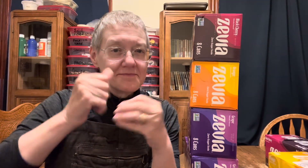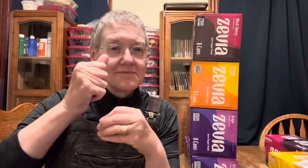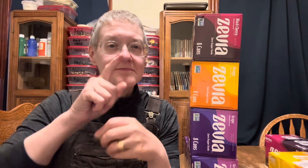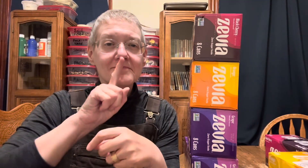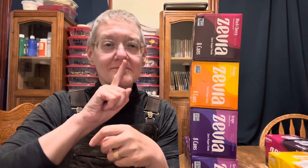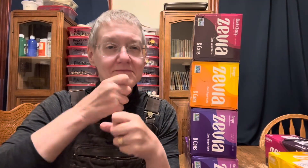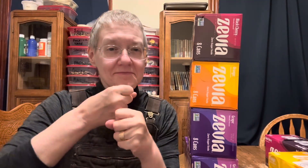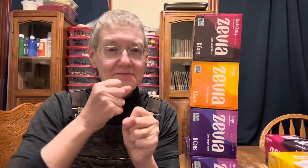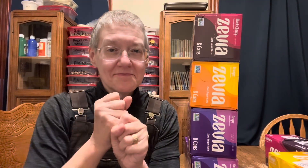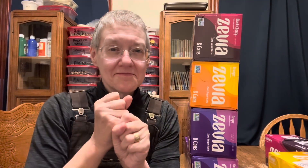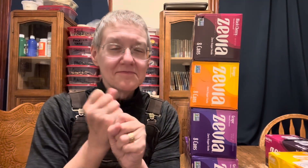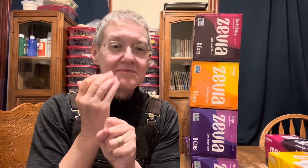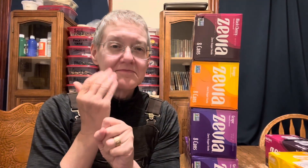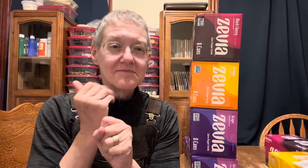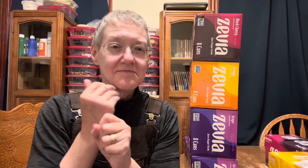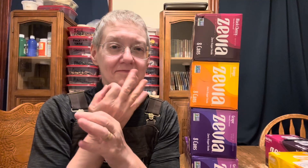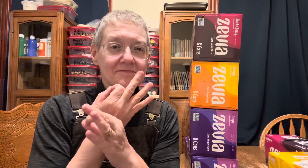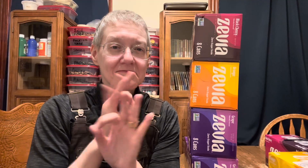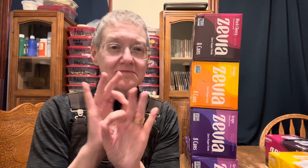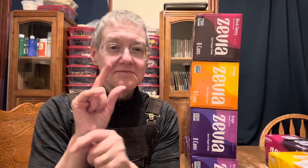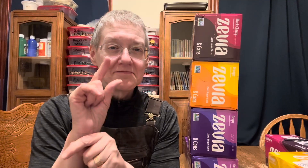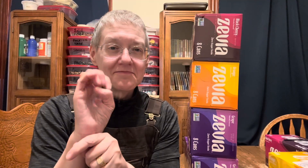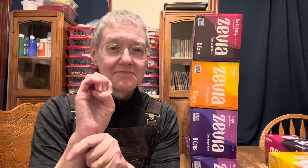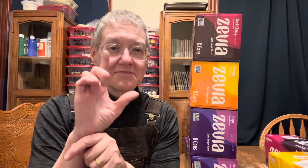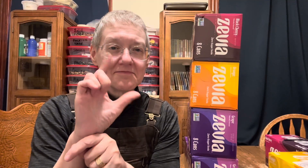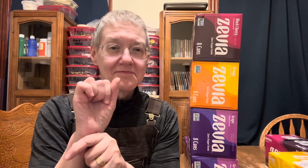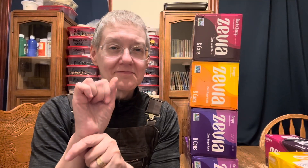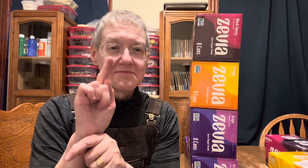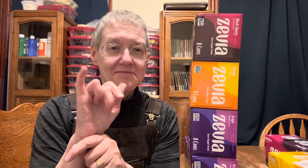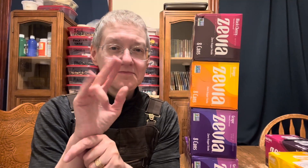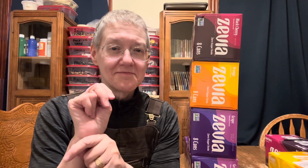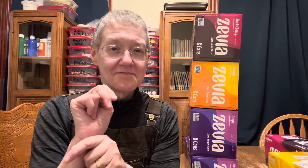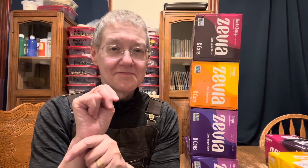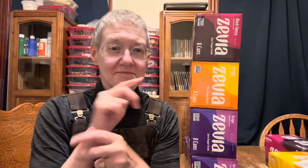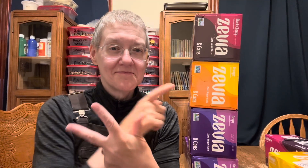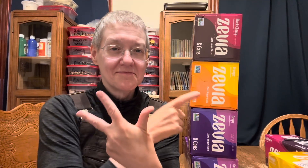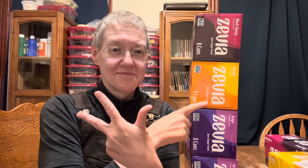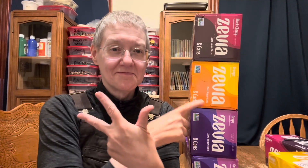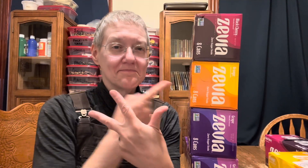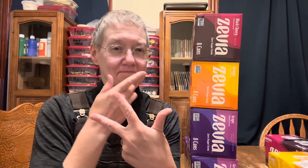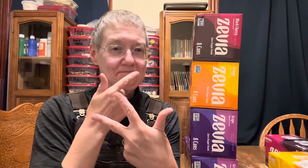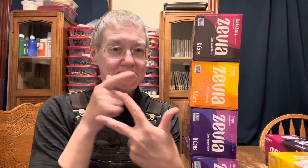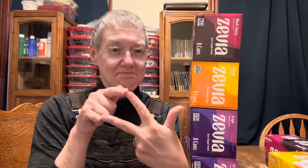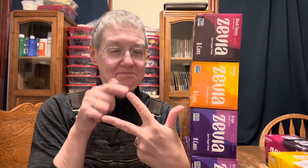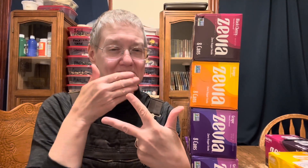Sometimes Dale will drink it, but most of the time I use it to make his sugar-free gelatin.